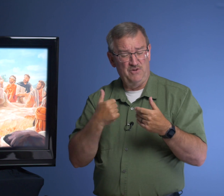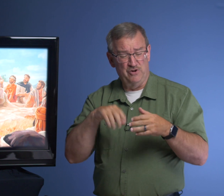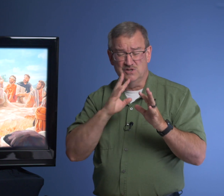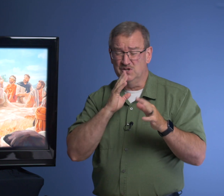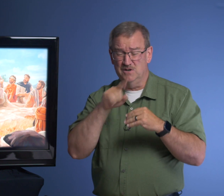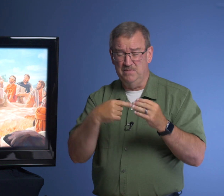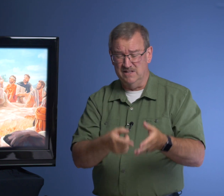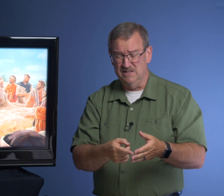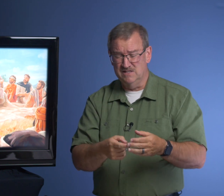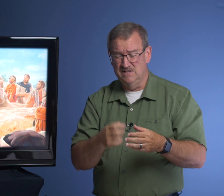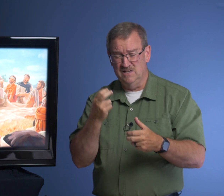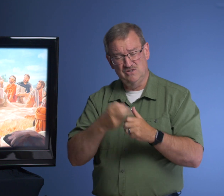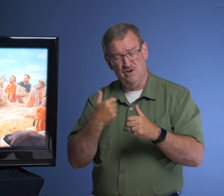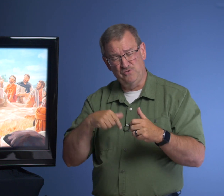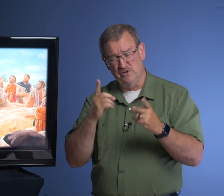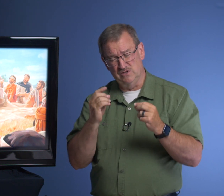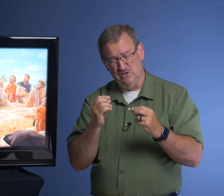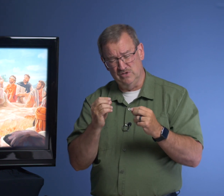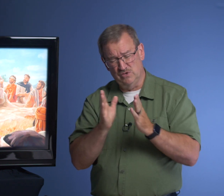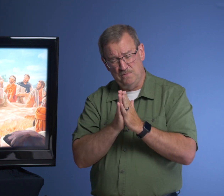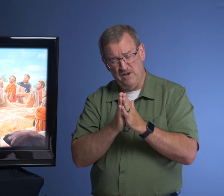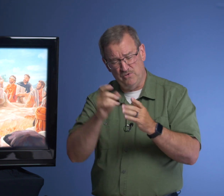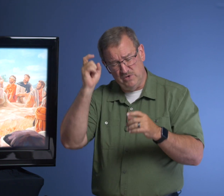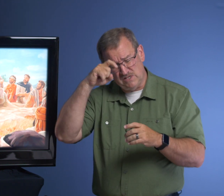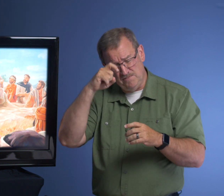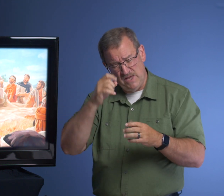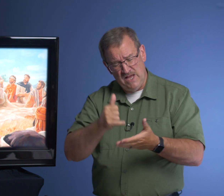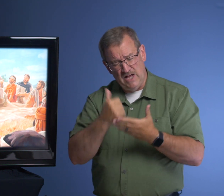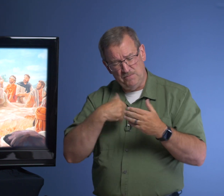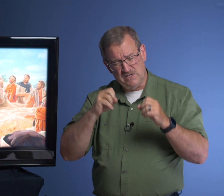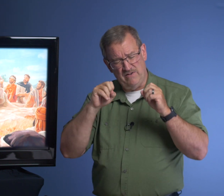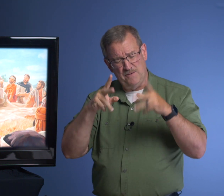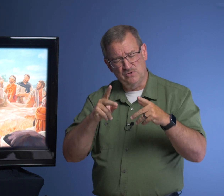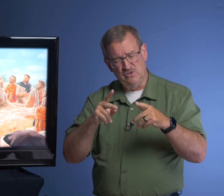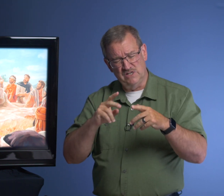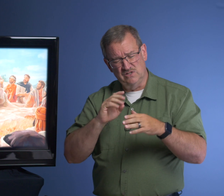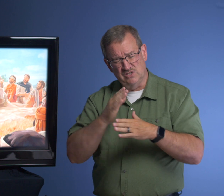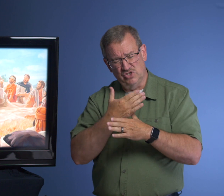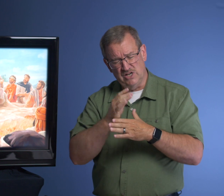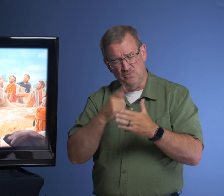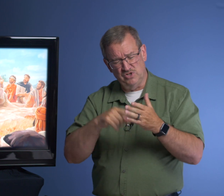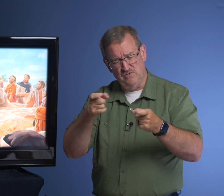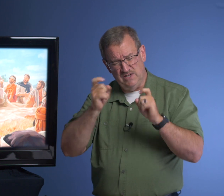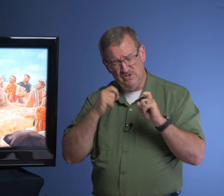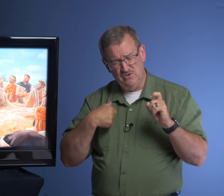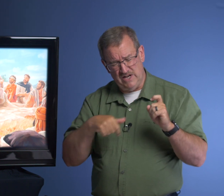for us to talk about this. It's hard for us to do it. So we pray for wisdom. Help us have opportunities to share what you've given to us